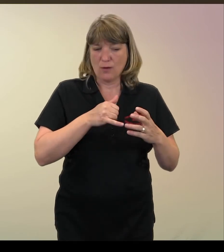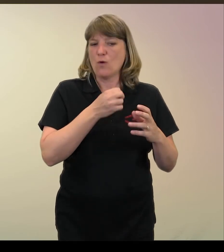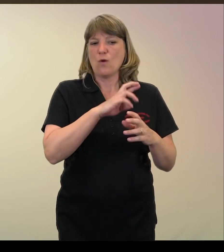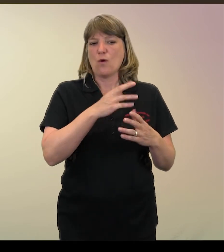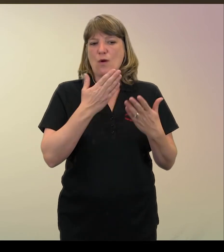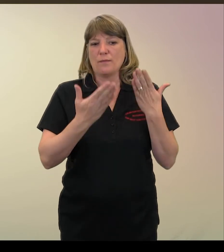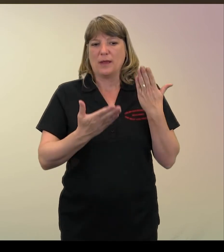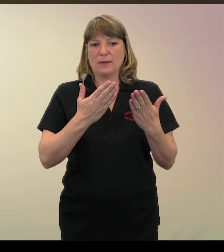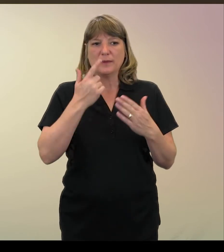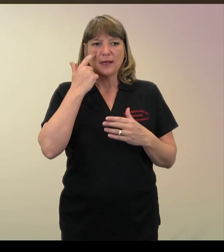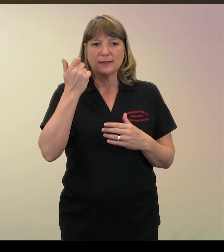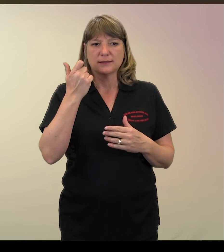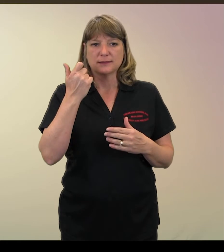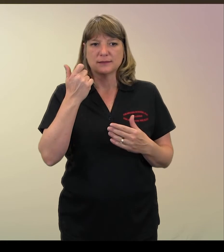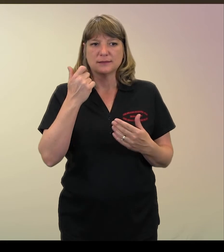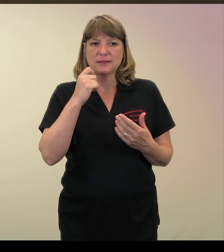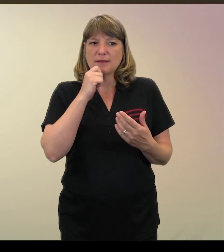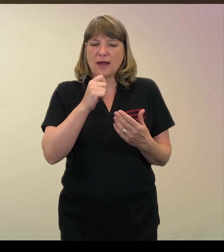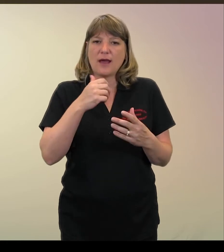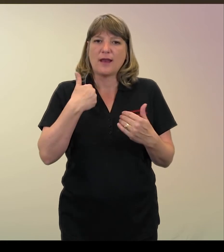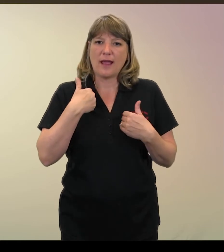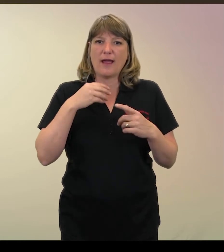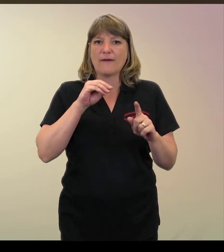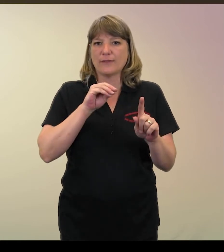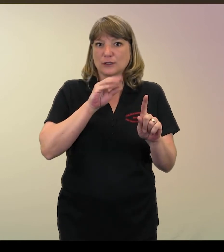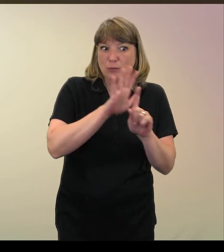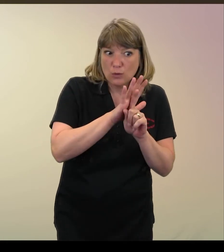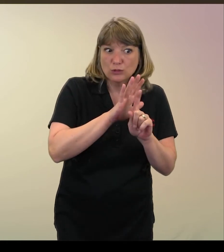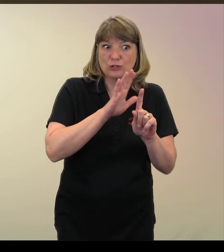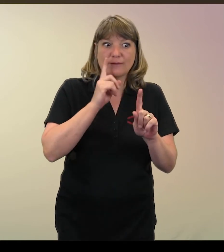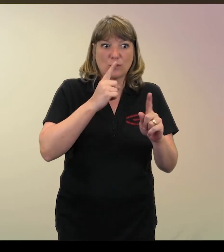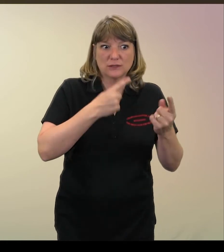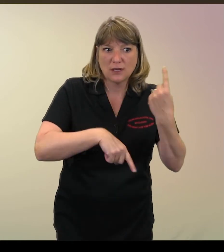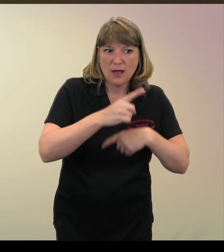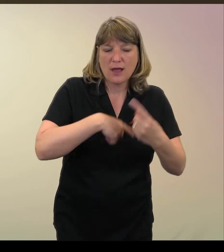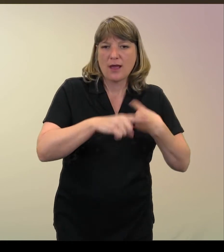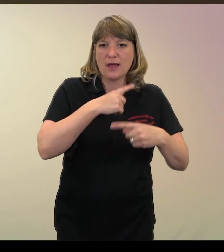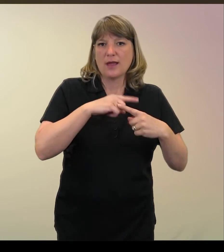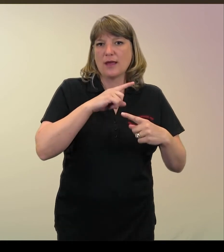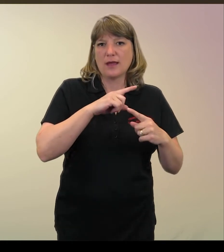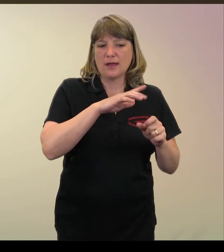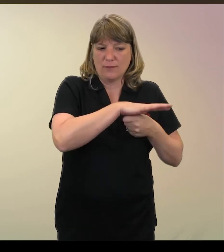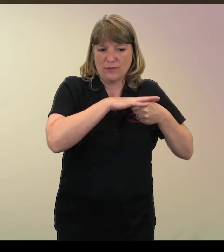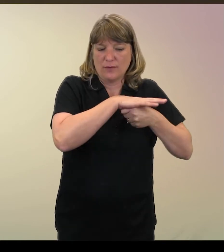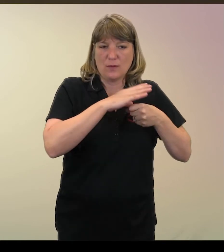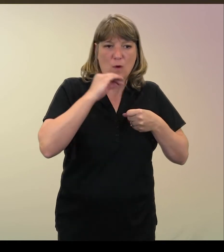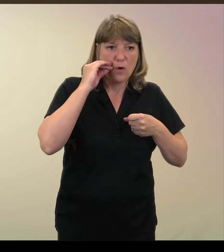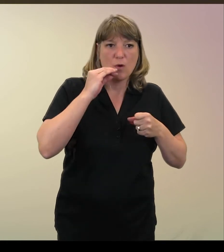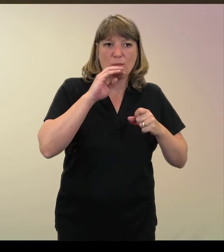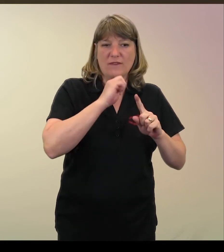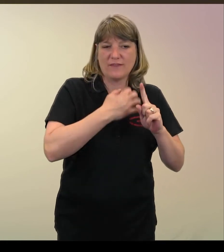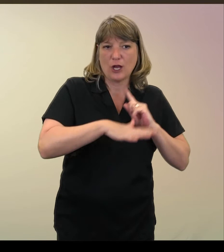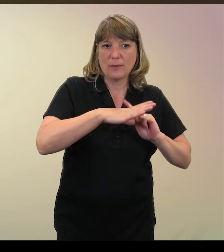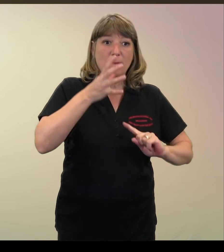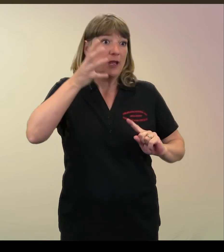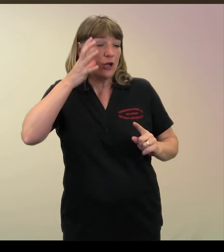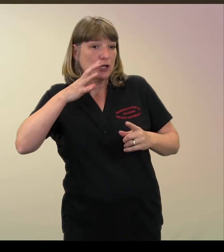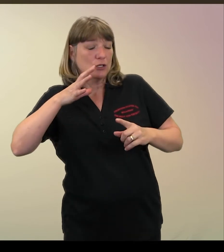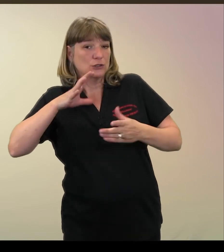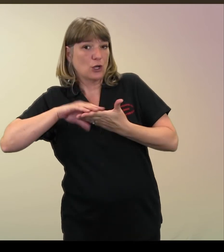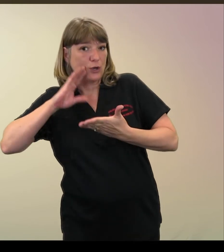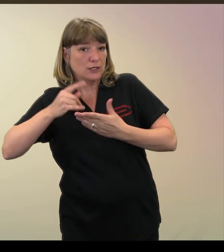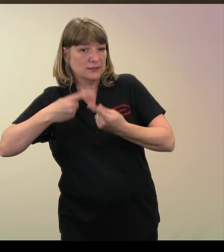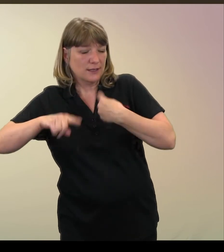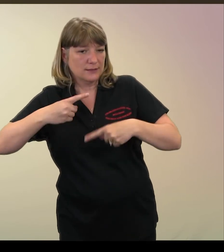or because they may not have as much exposure, for example, to sign language in their home environment with parents who are learning